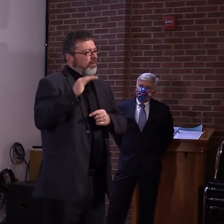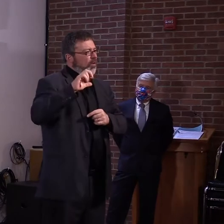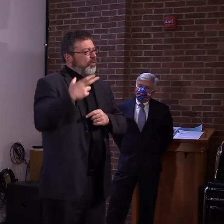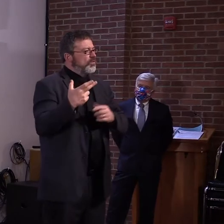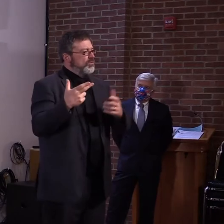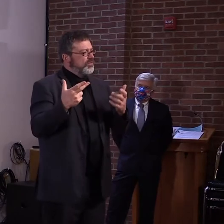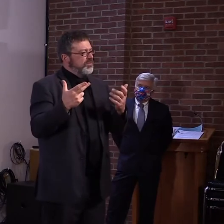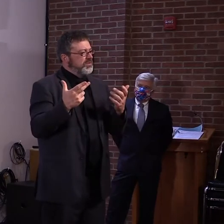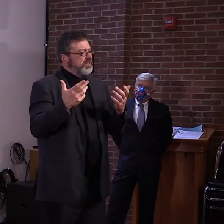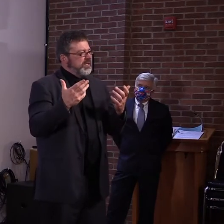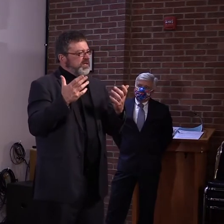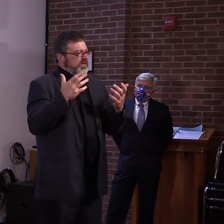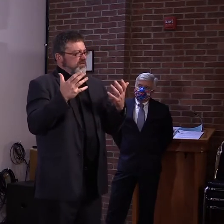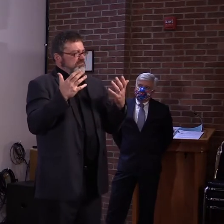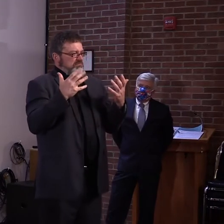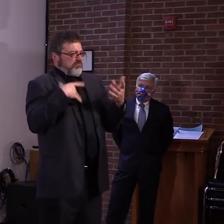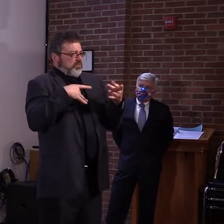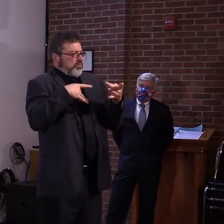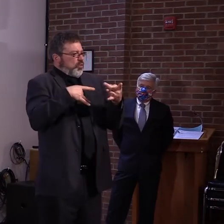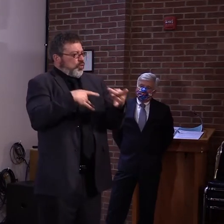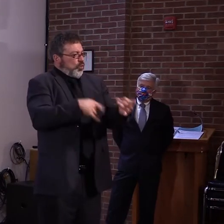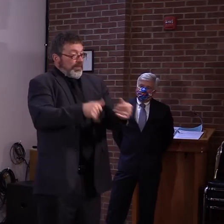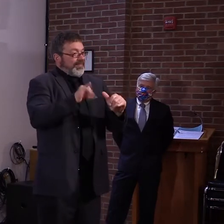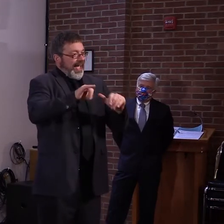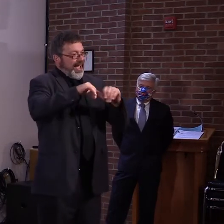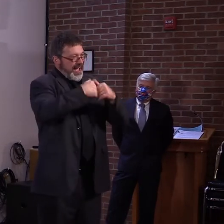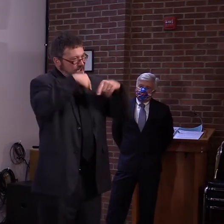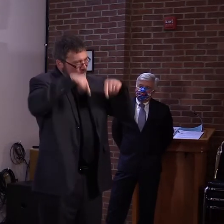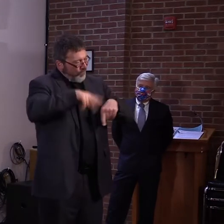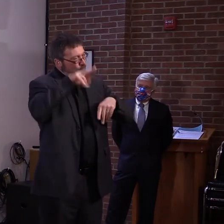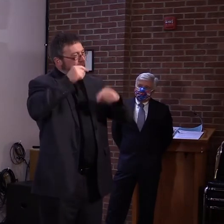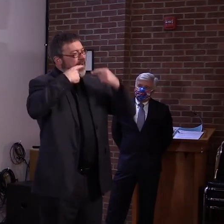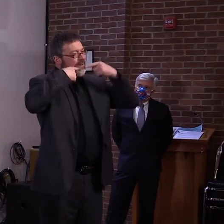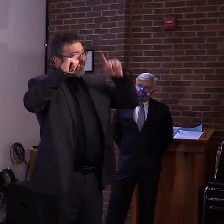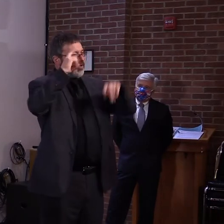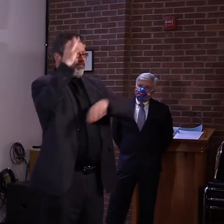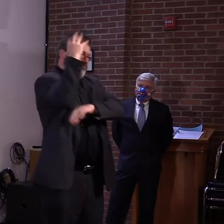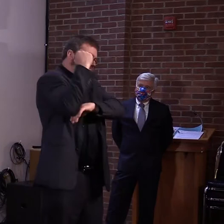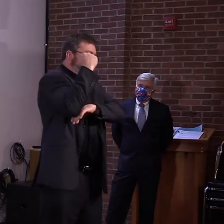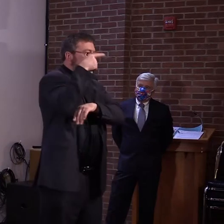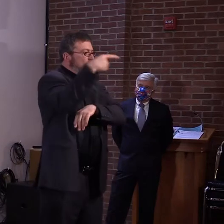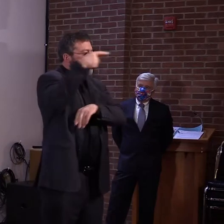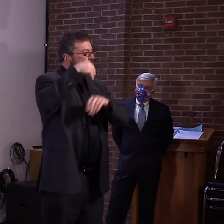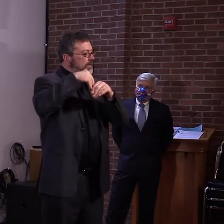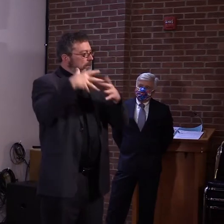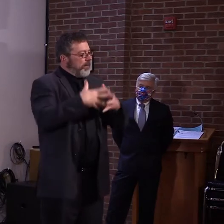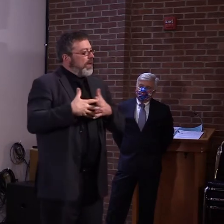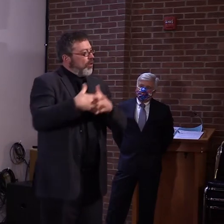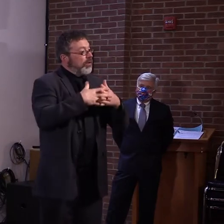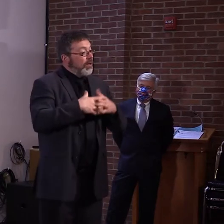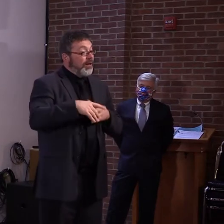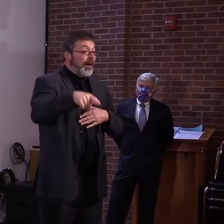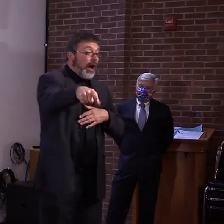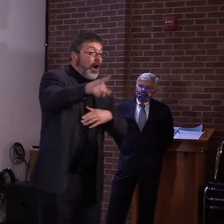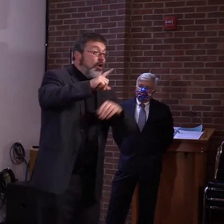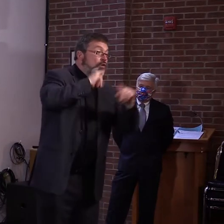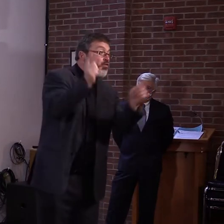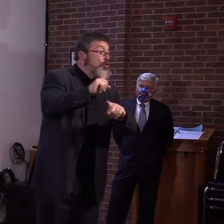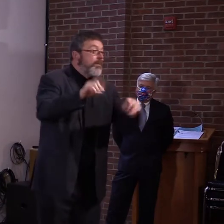stop disease spread. It's not through, you know, rumors or the buzz in the community.